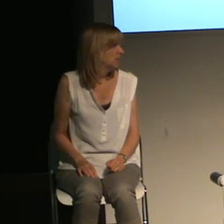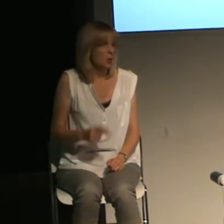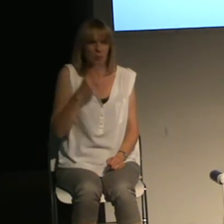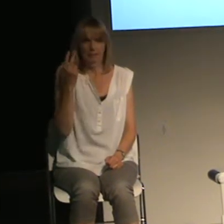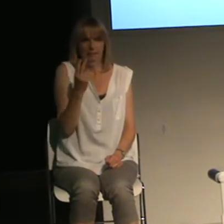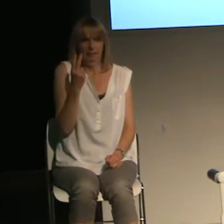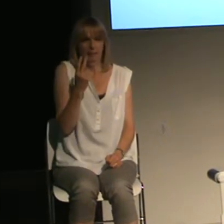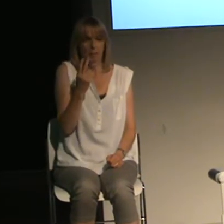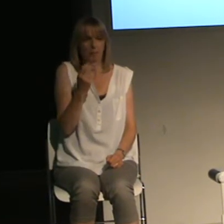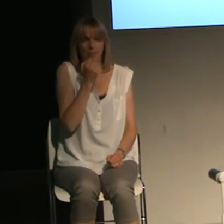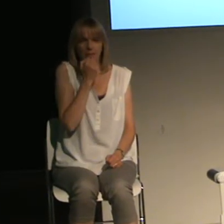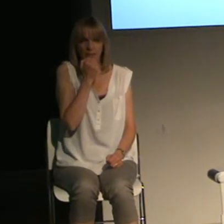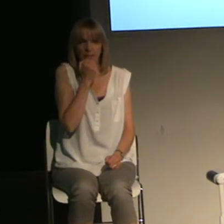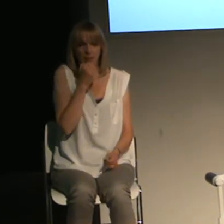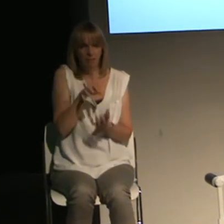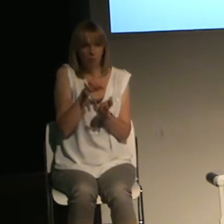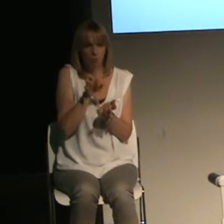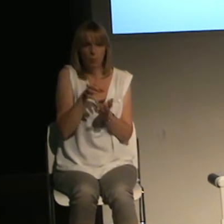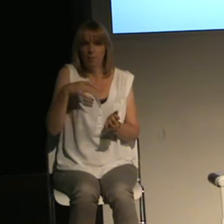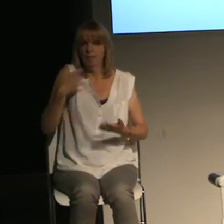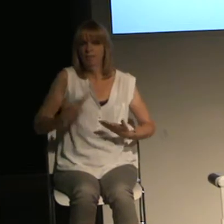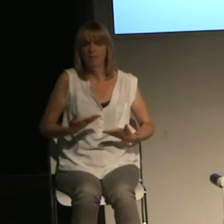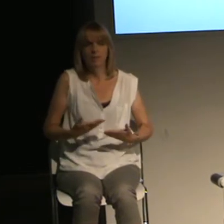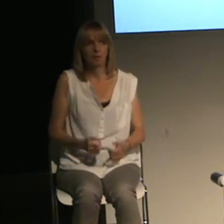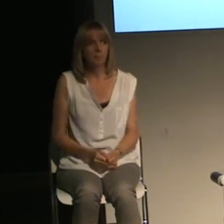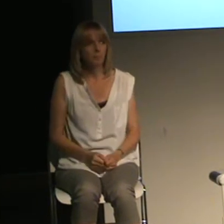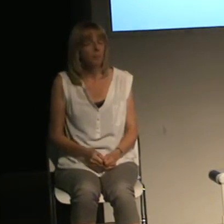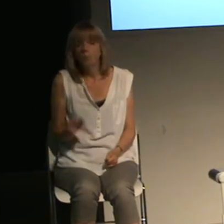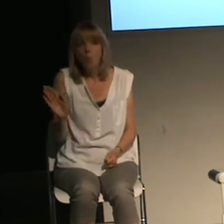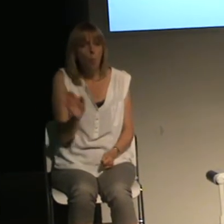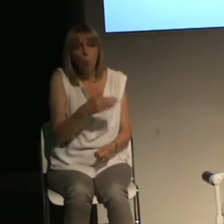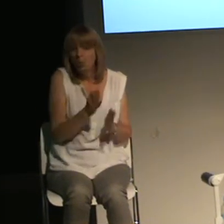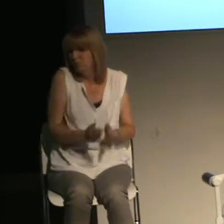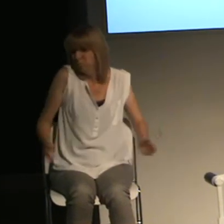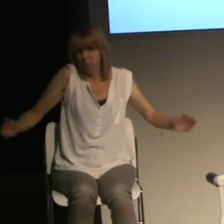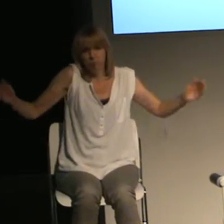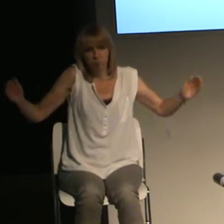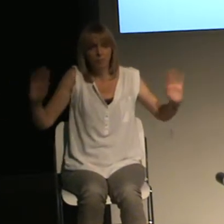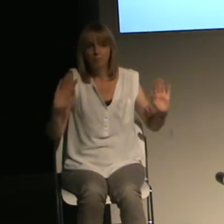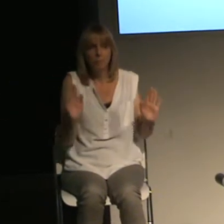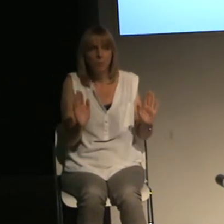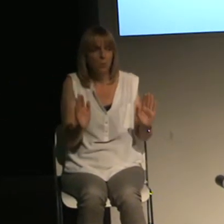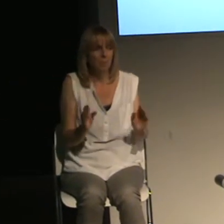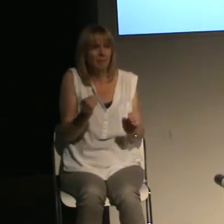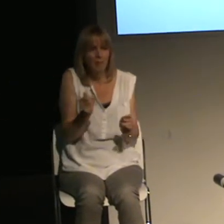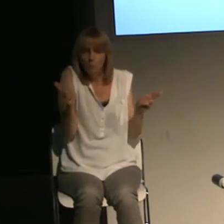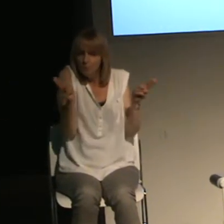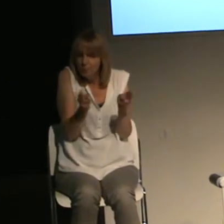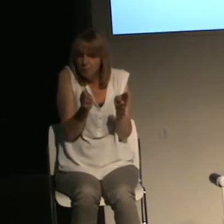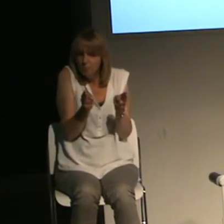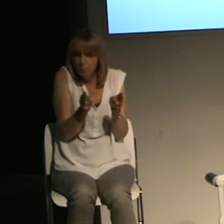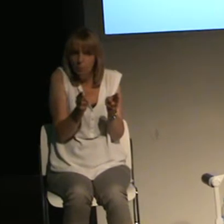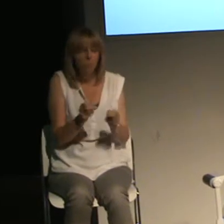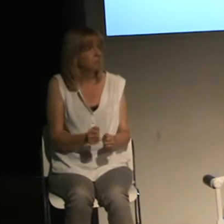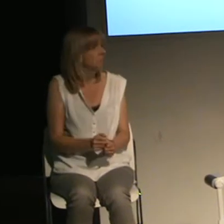today. But I'm not saying that all fossil crocodiles were big. Certainly not, no. Some were very, very small. Even